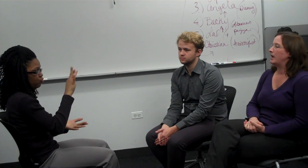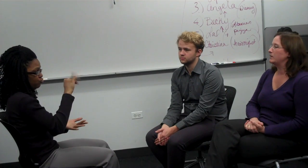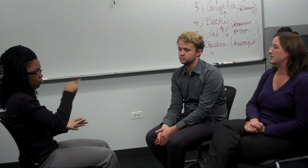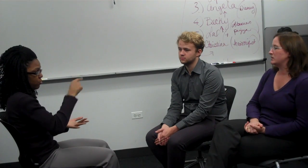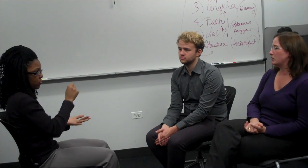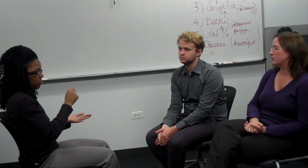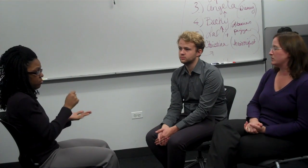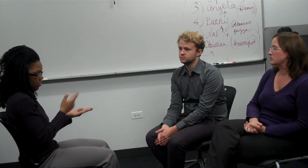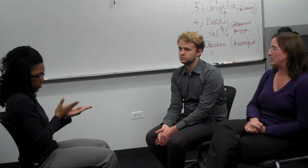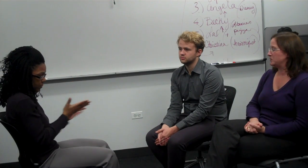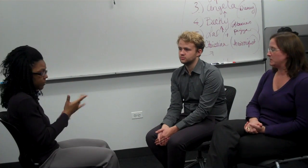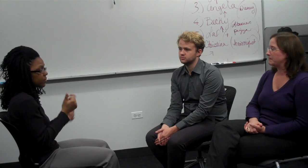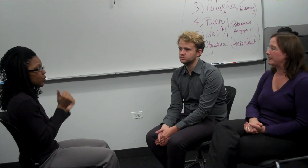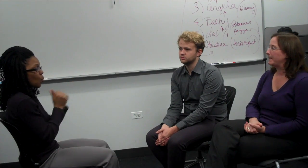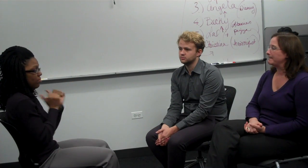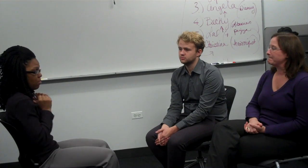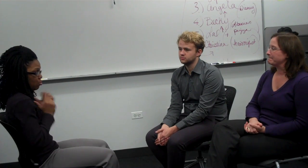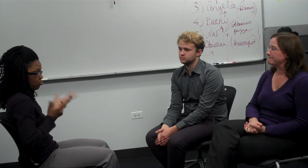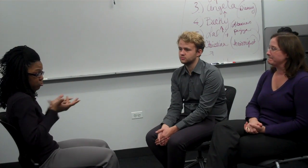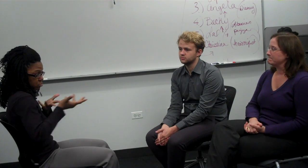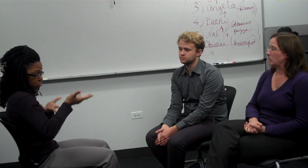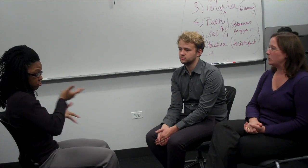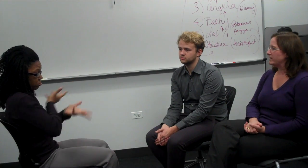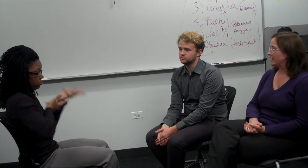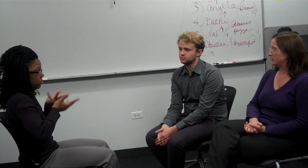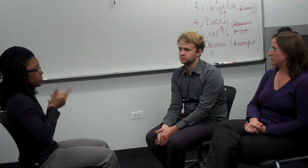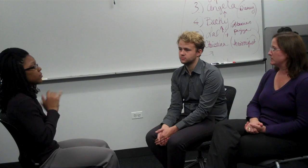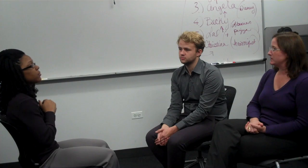I would tend to go through the script with the actors.